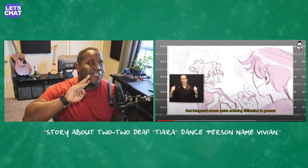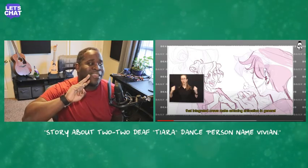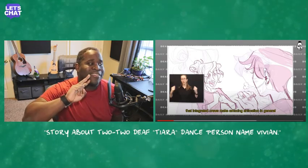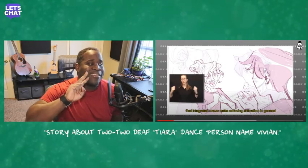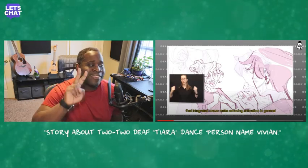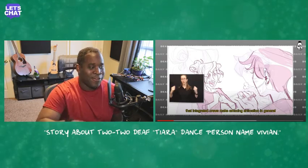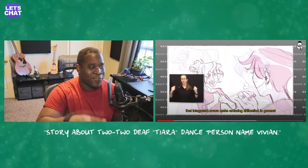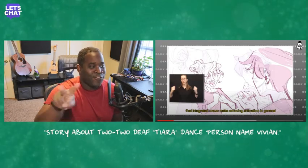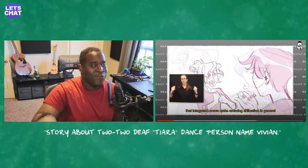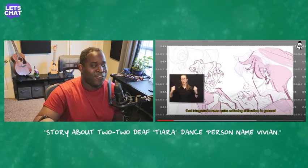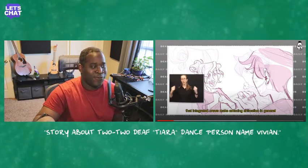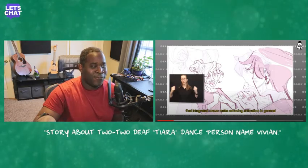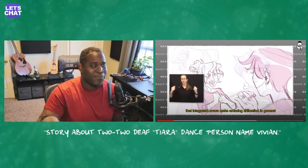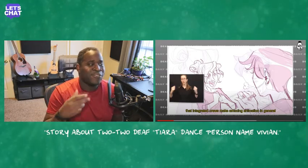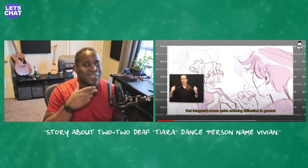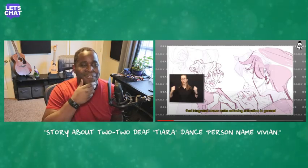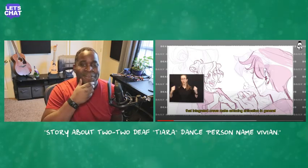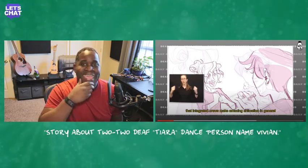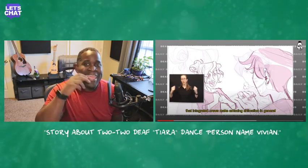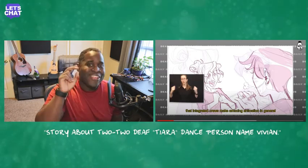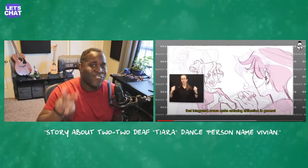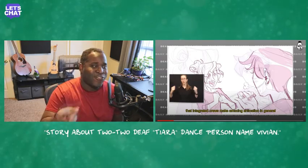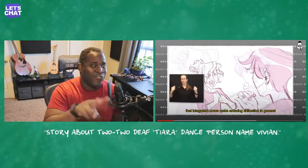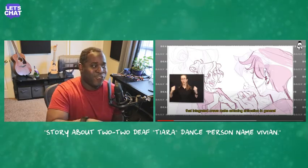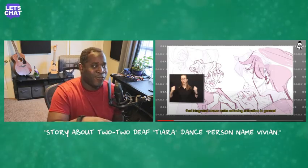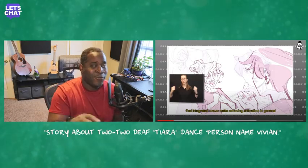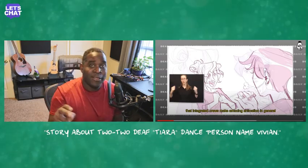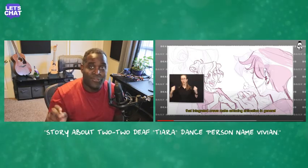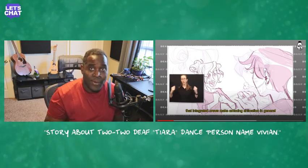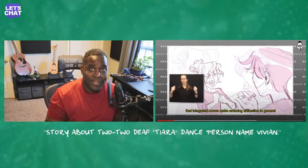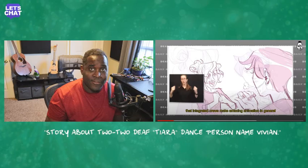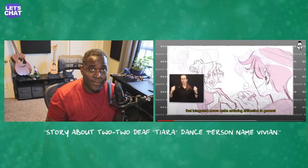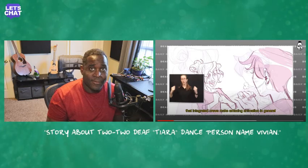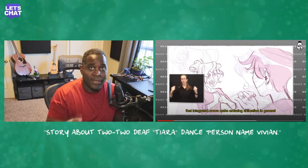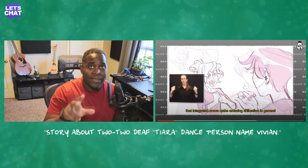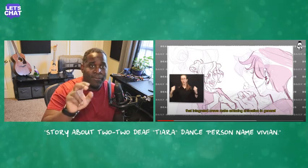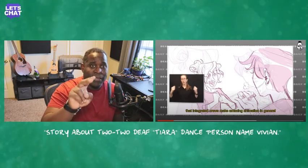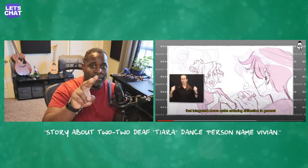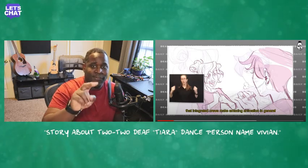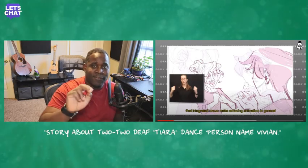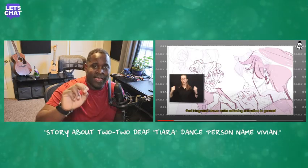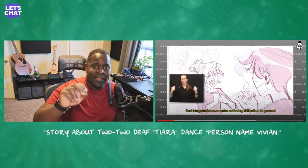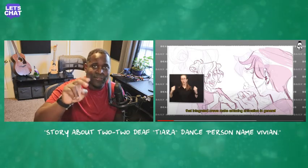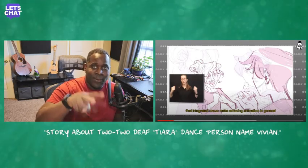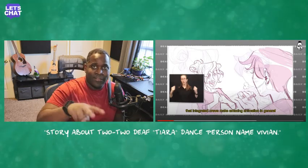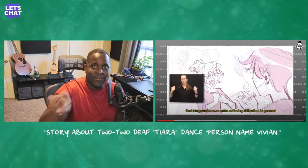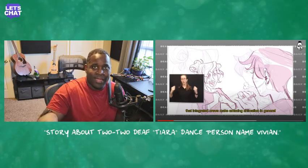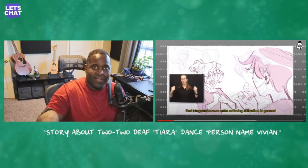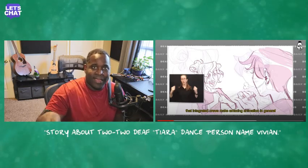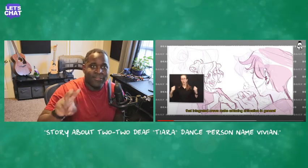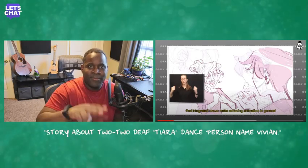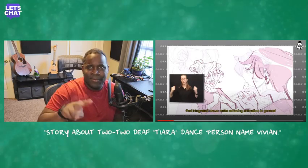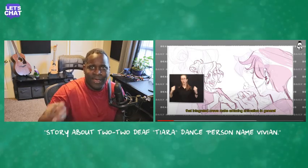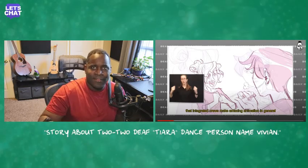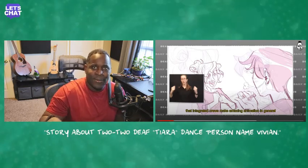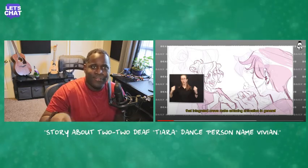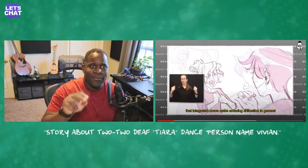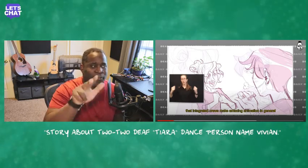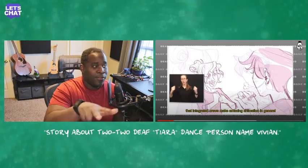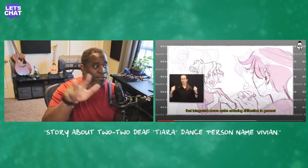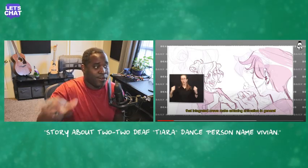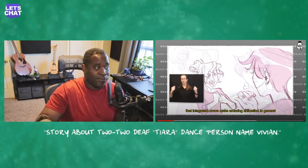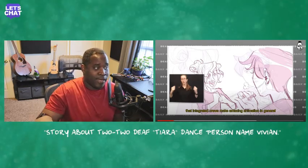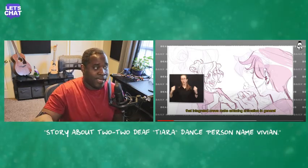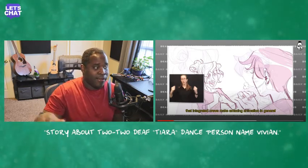She goes like actually like this and goes 2-2. So like for age, 2-2, 22, because you sign 22 like that.